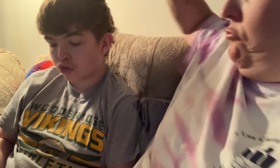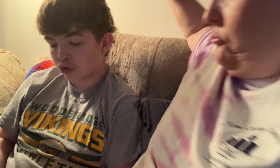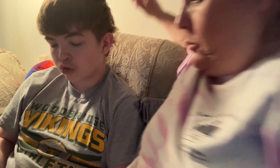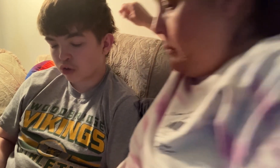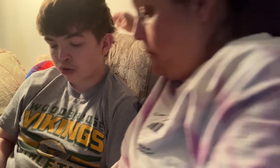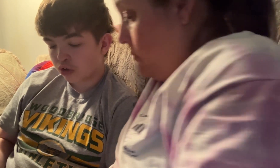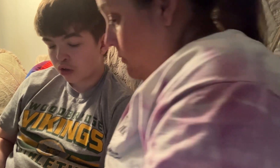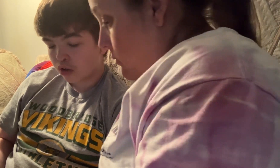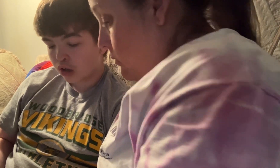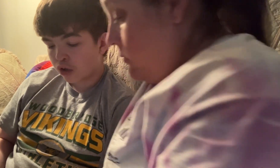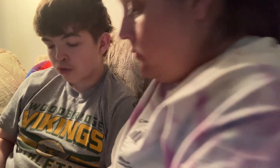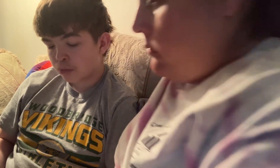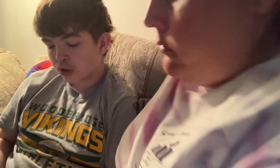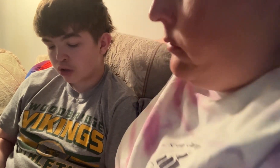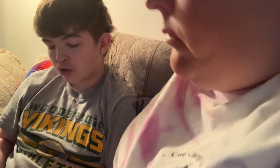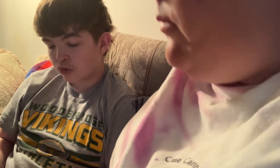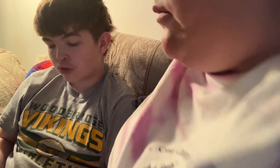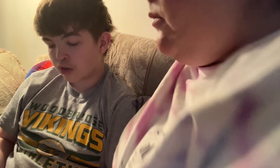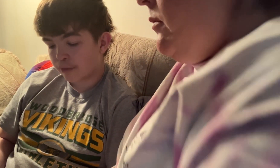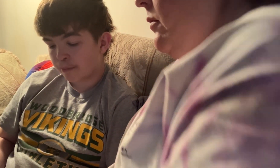Yorkshire housemaids.